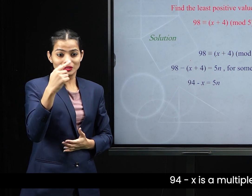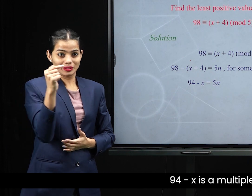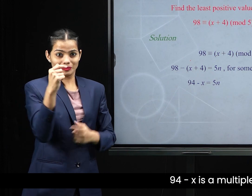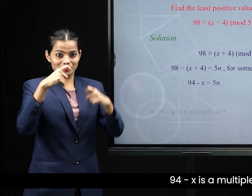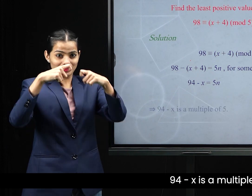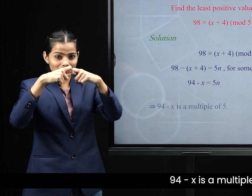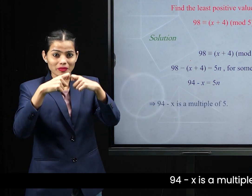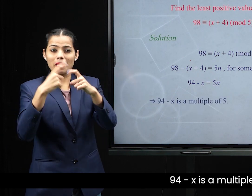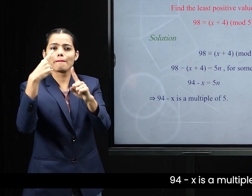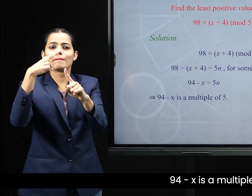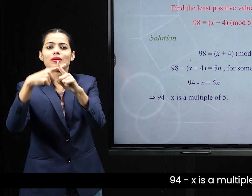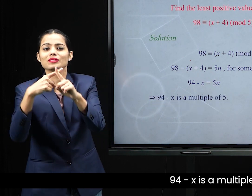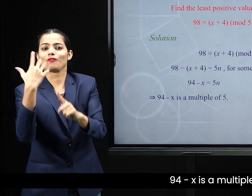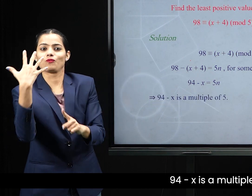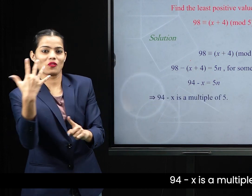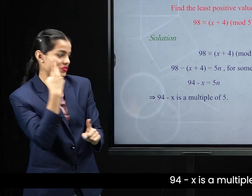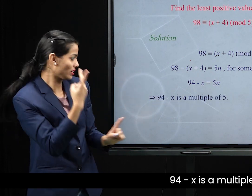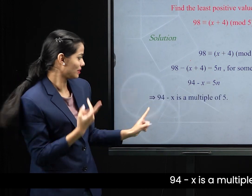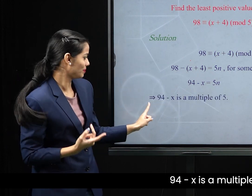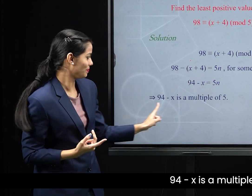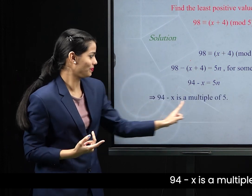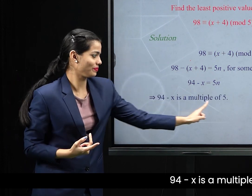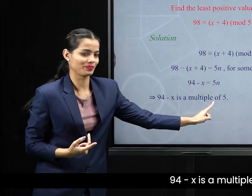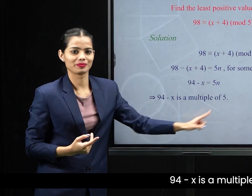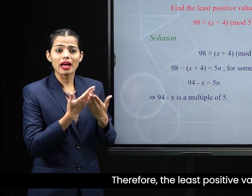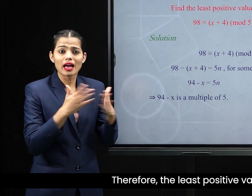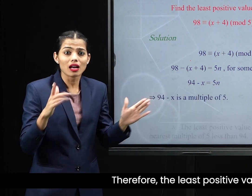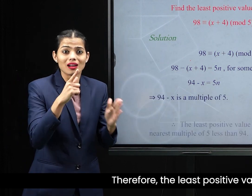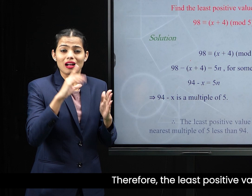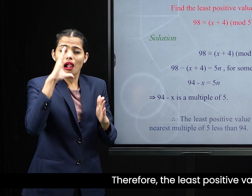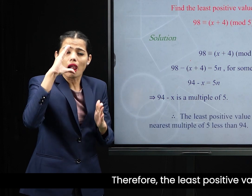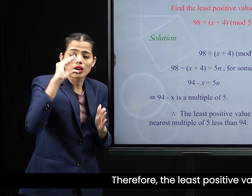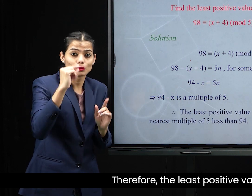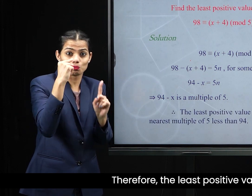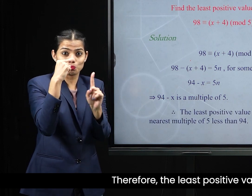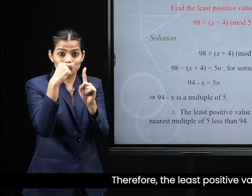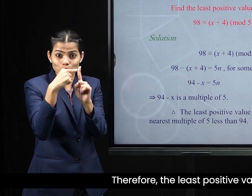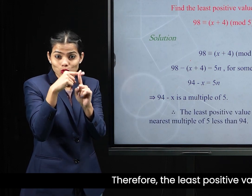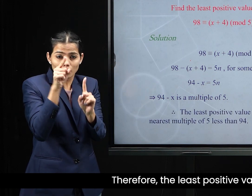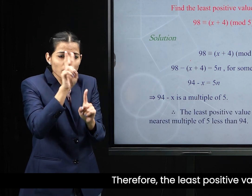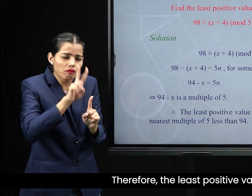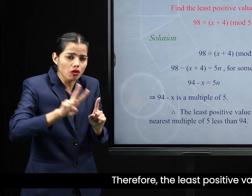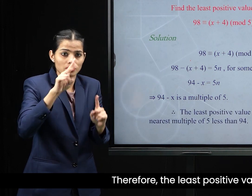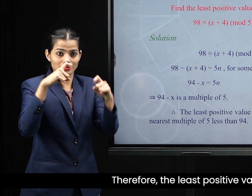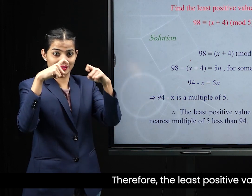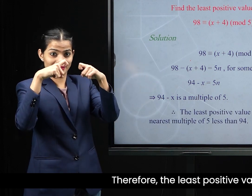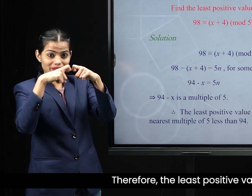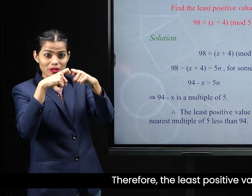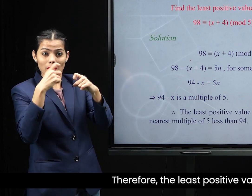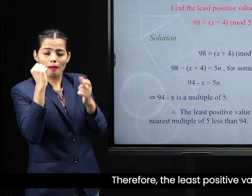94 minus x is a multiple of 5. Therefore, the least positive value of x must be